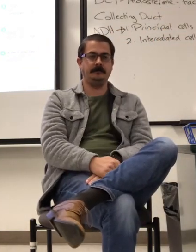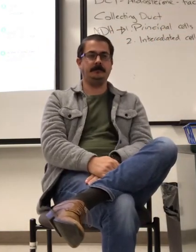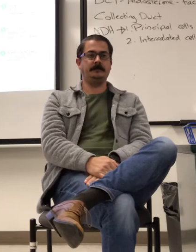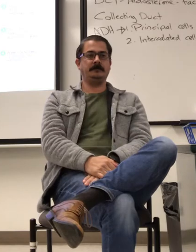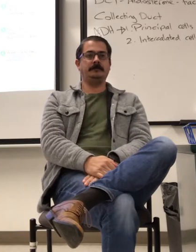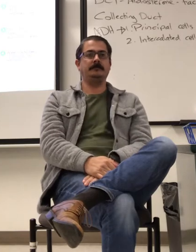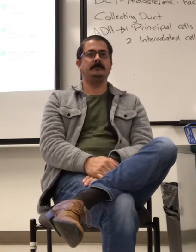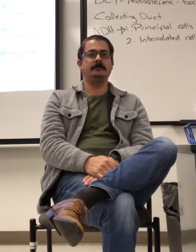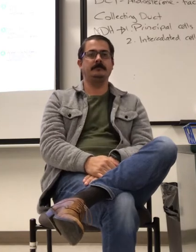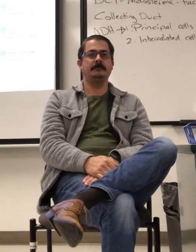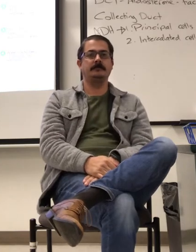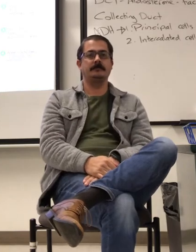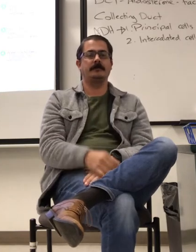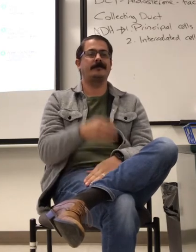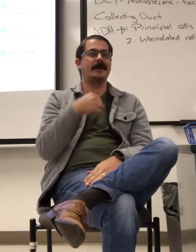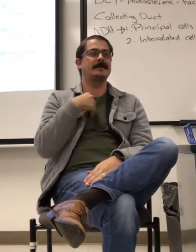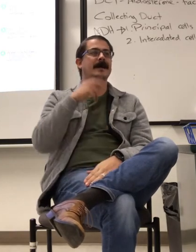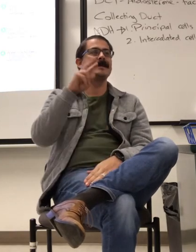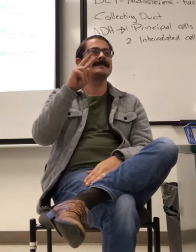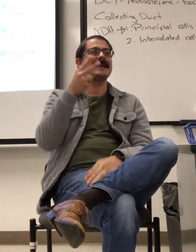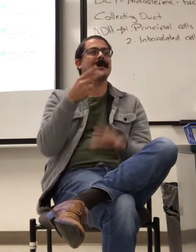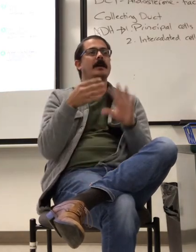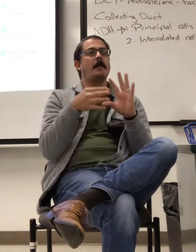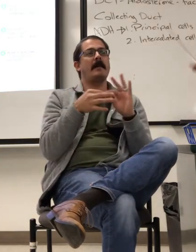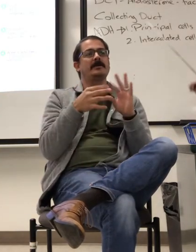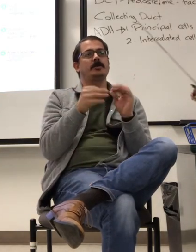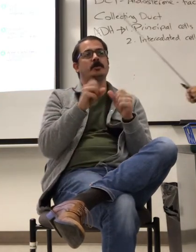It acts through a second messenger system